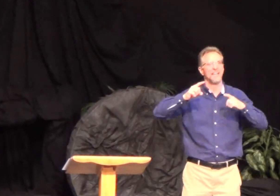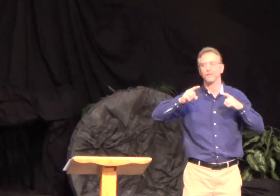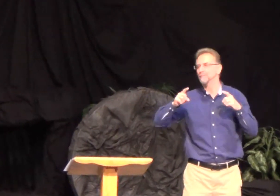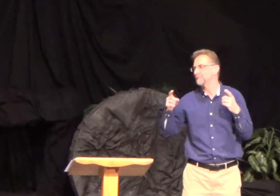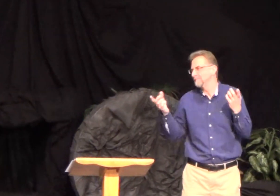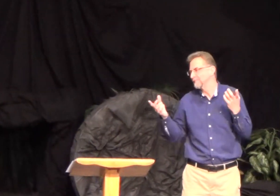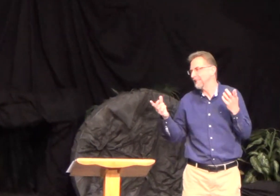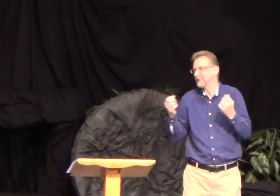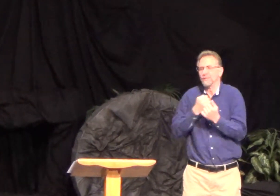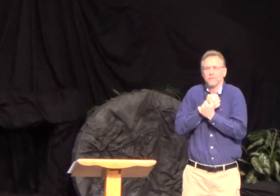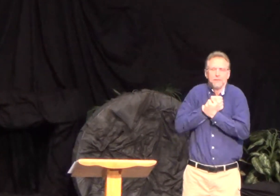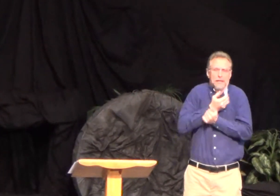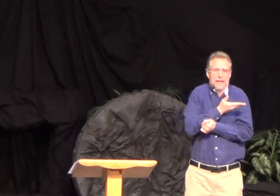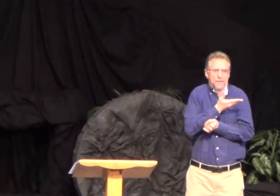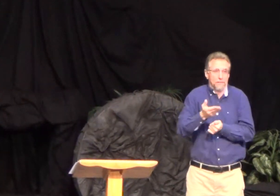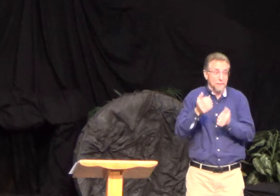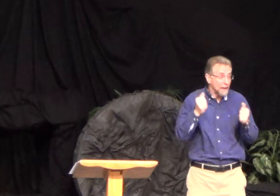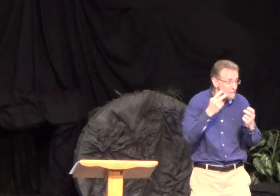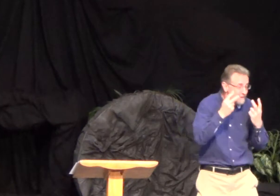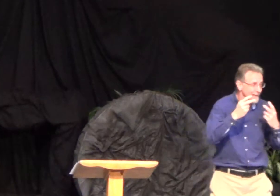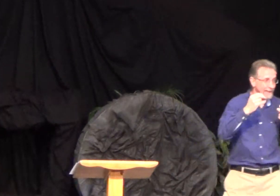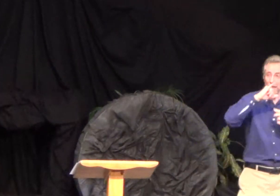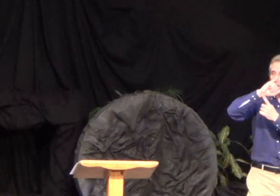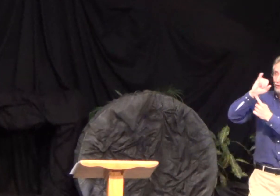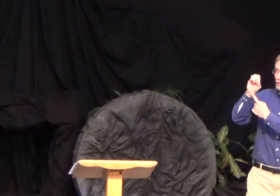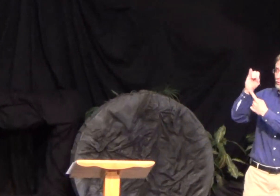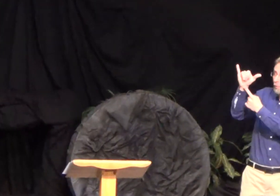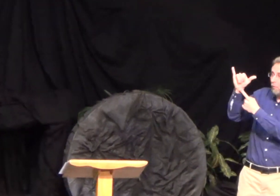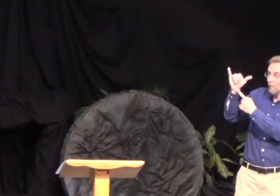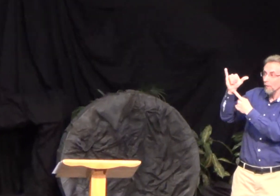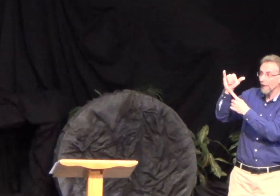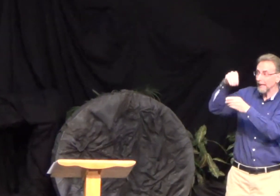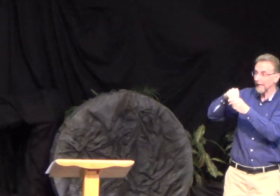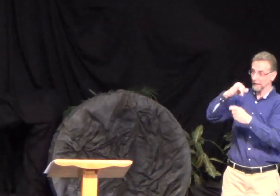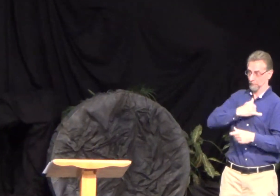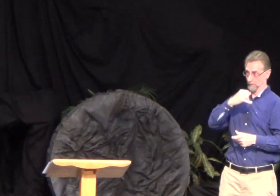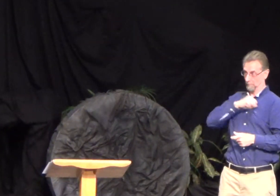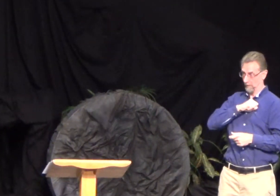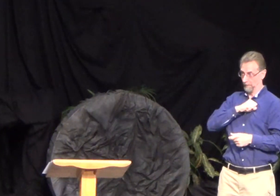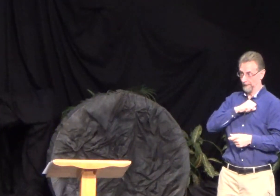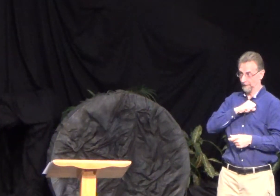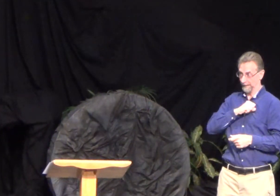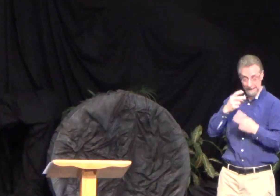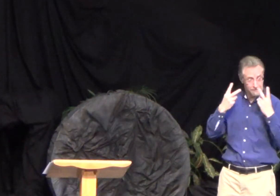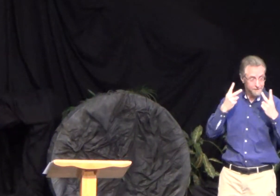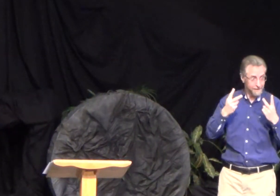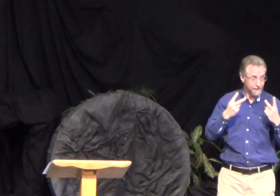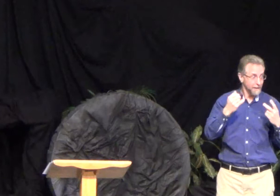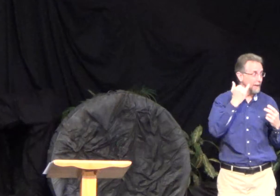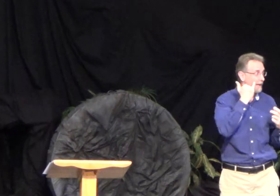I love to see them and their excitement, the love of things. Can you see the joy in Julie? Can you